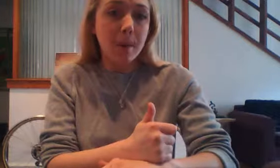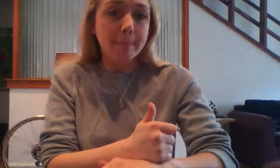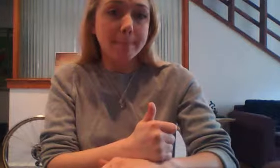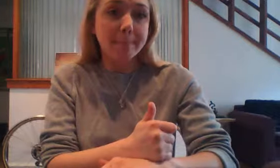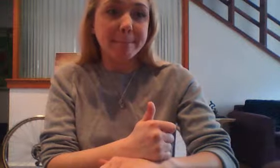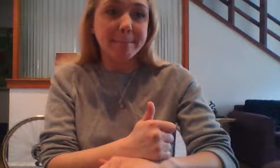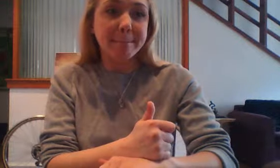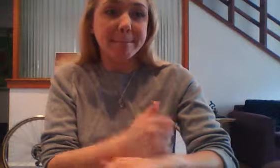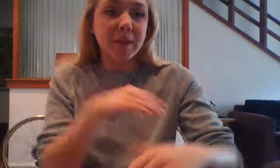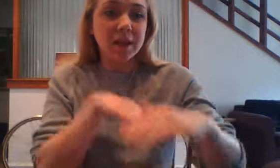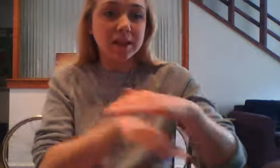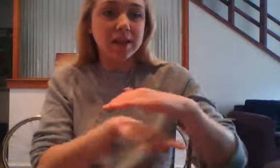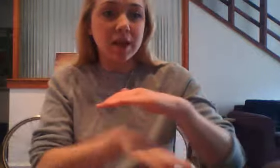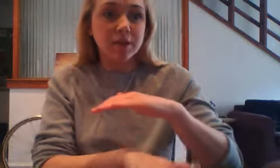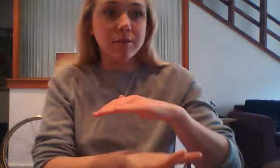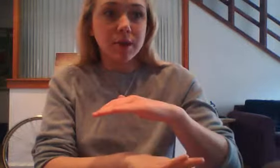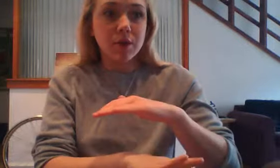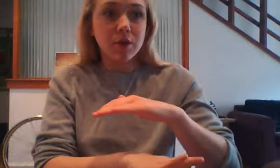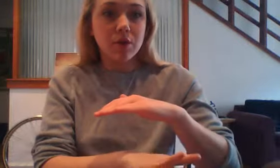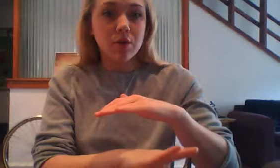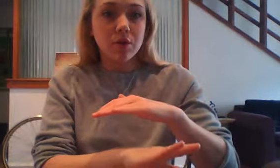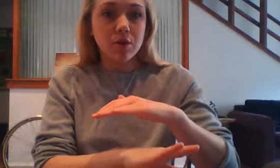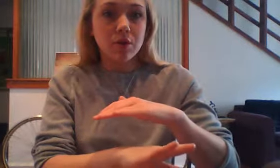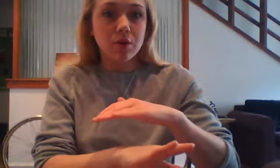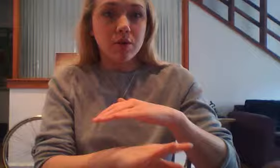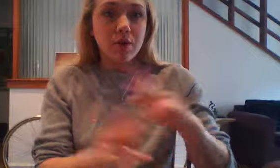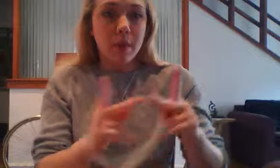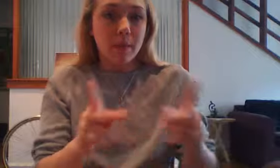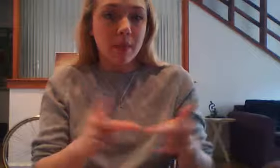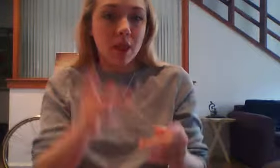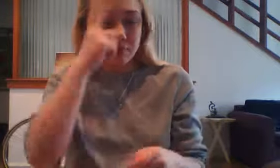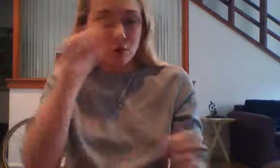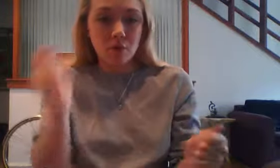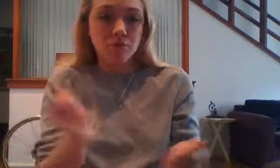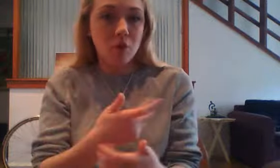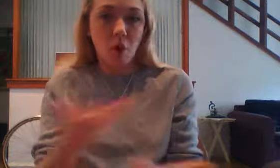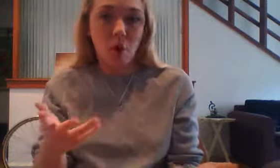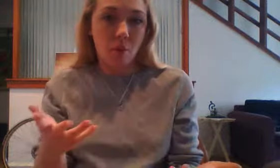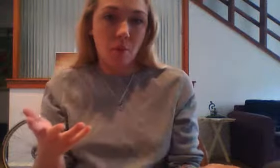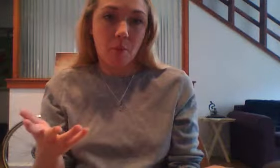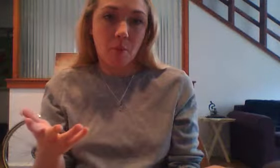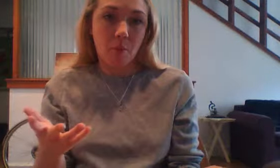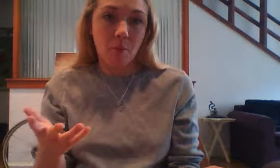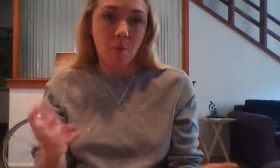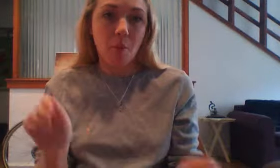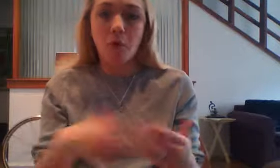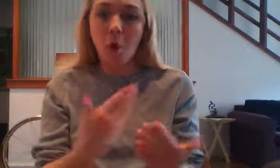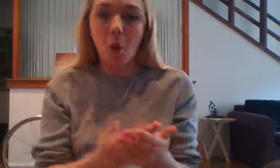that accommodation is not even necessary. And that really is the focus of our department. And it's all about inclusive design.